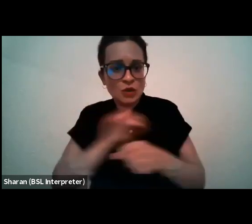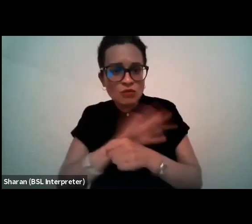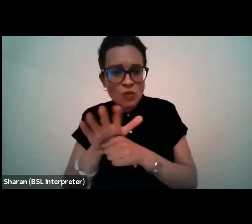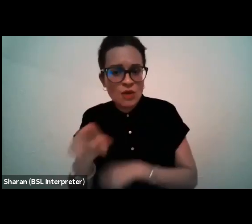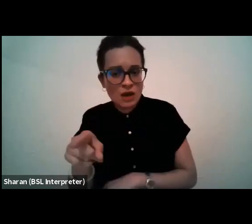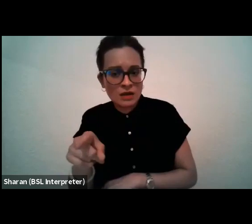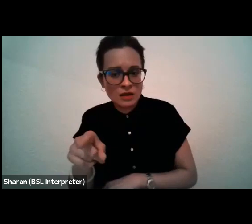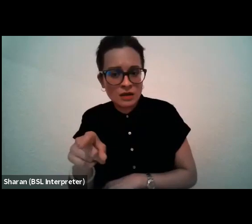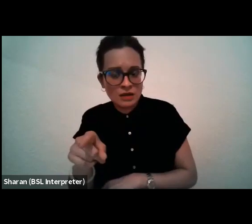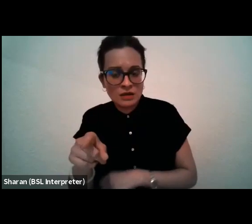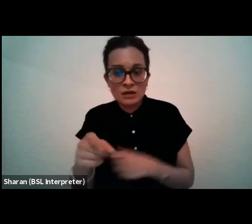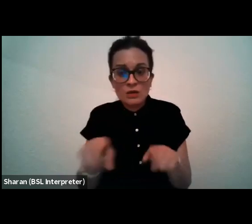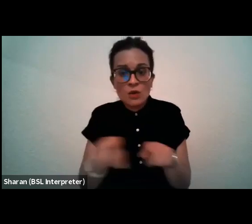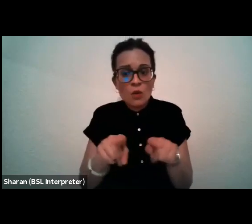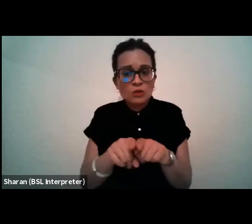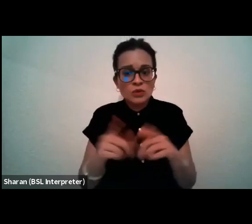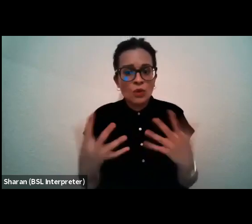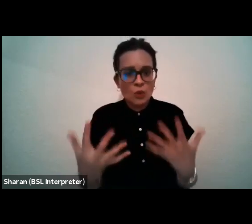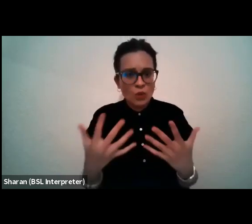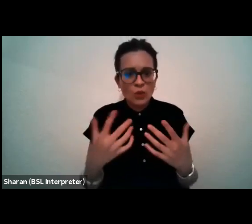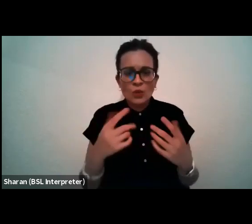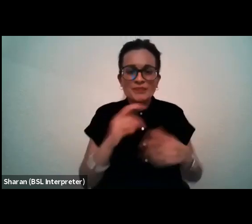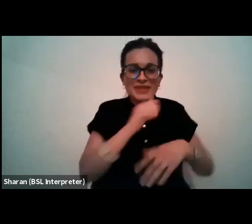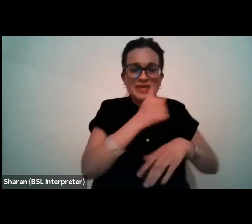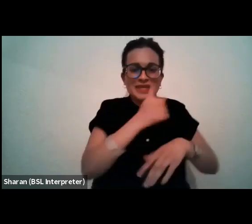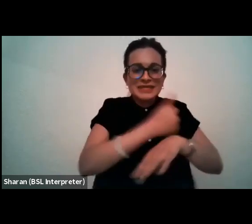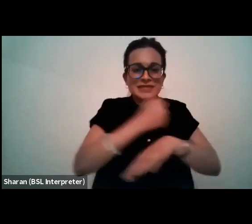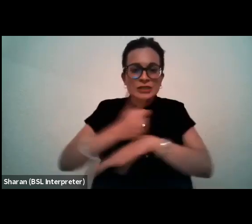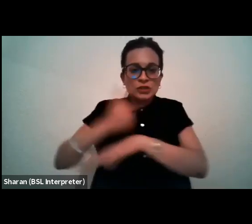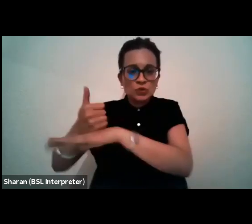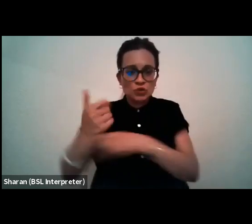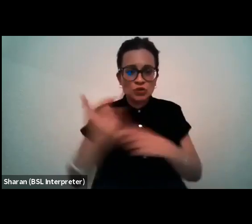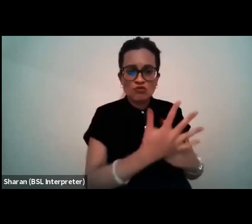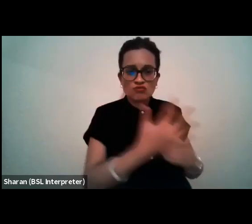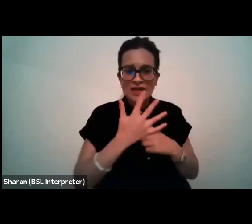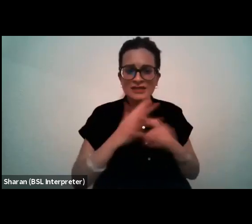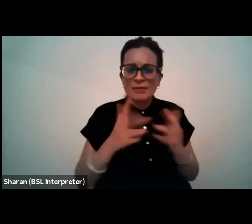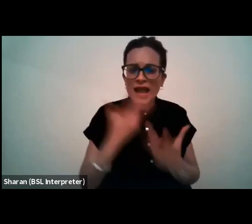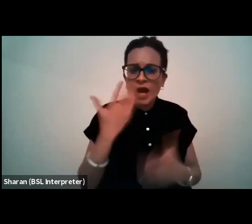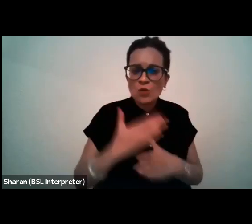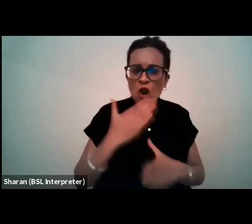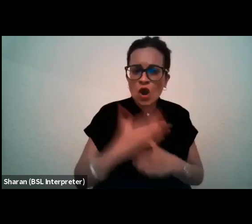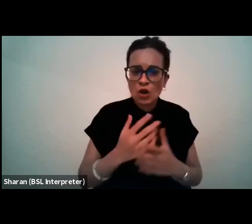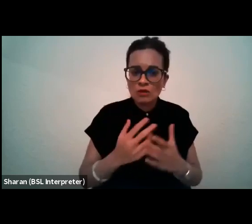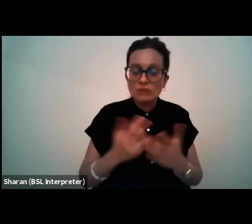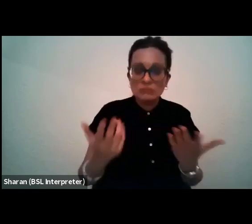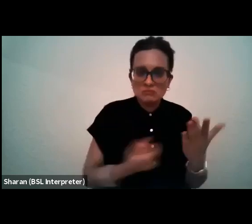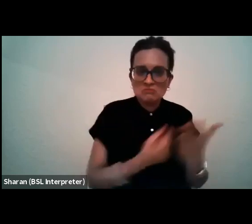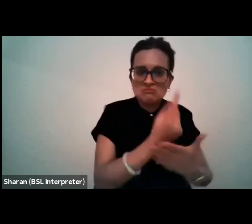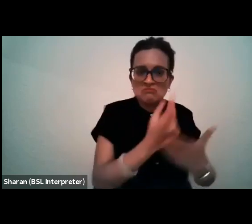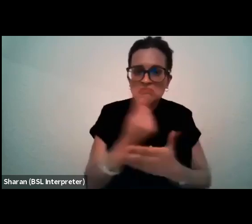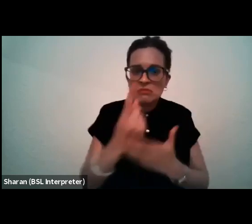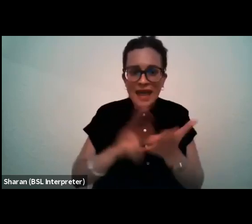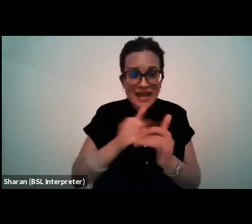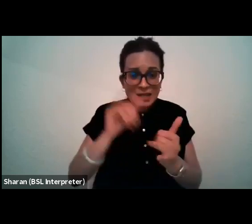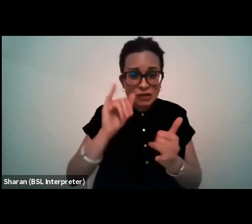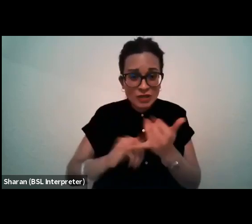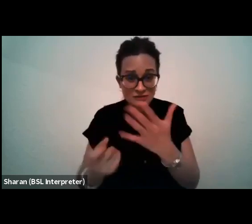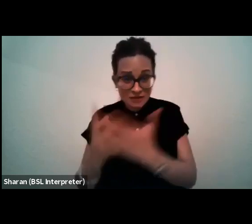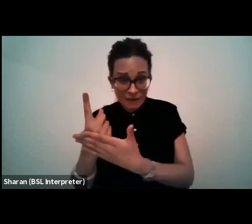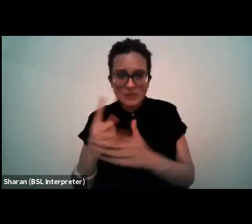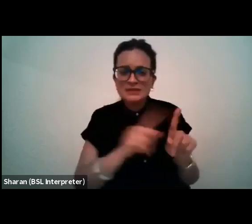And we know how institutional racism works. If this is happening in the NHS, imagine what could be happening in other industries.